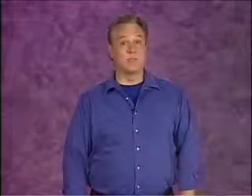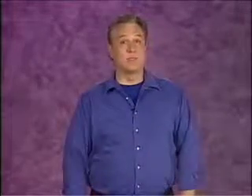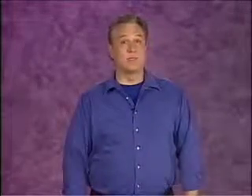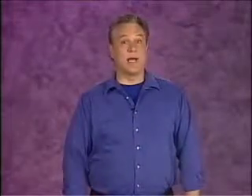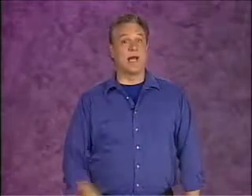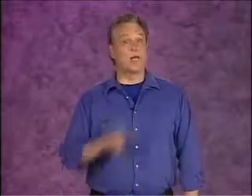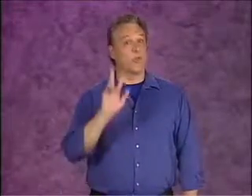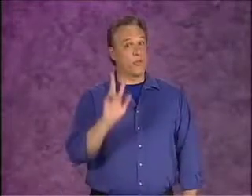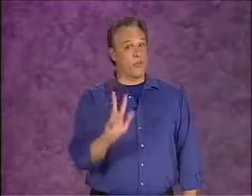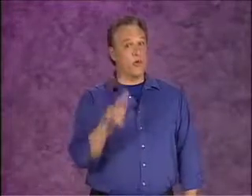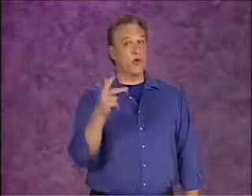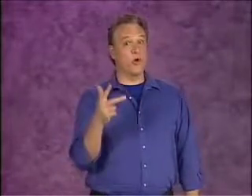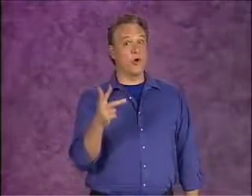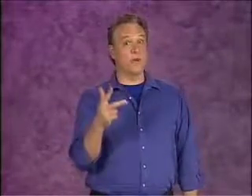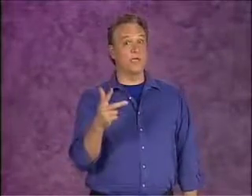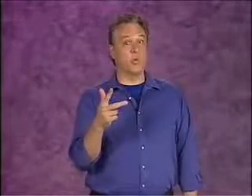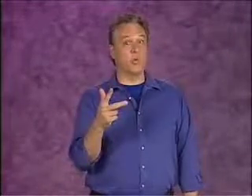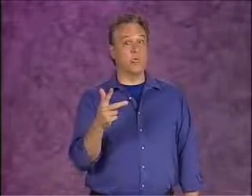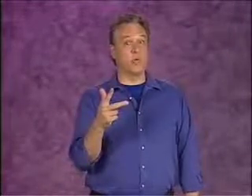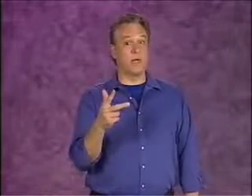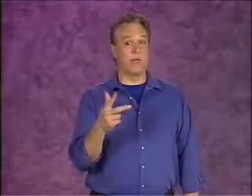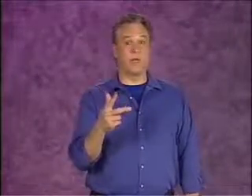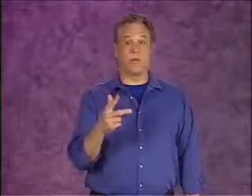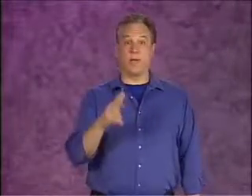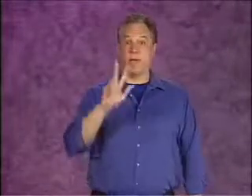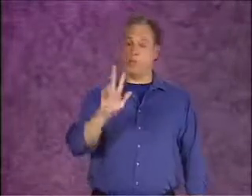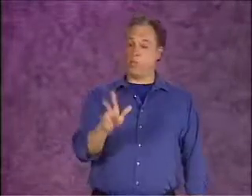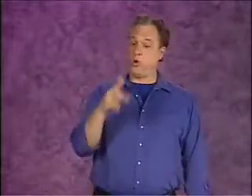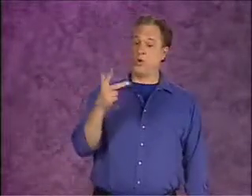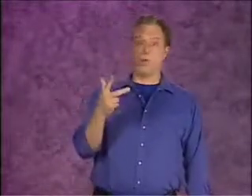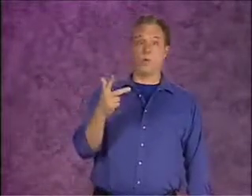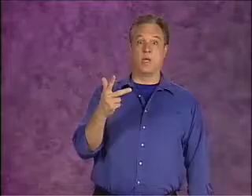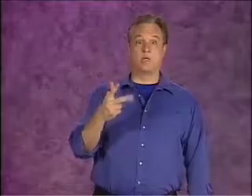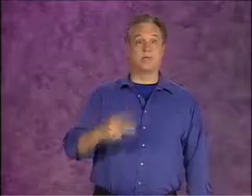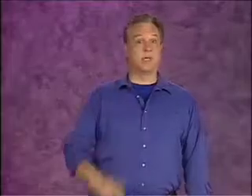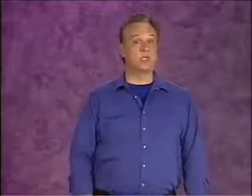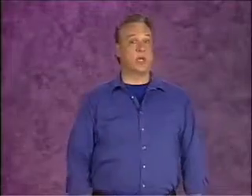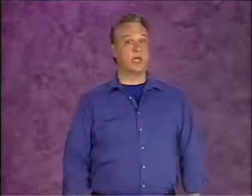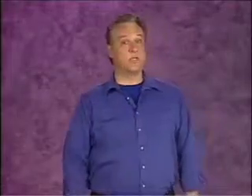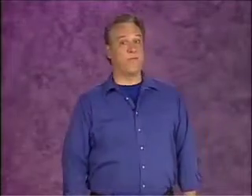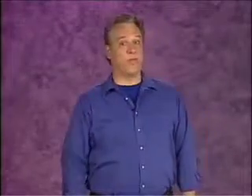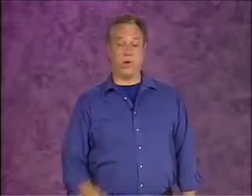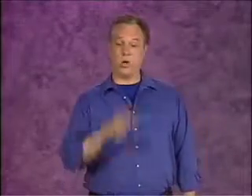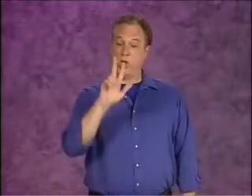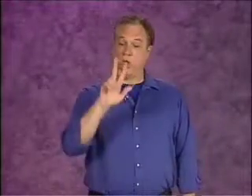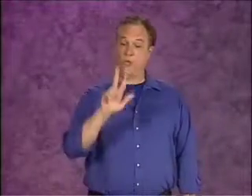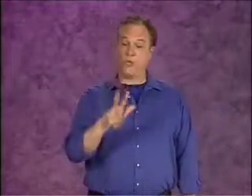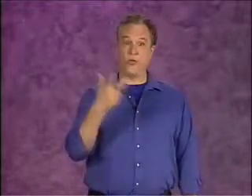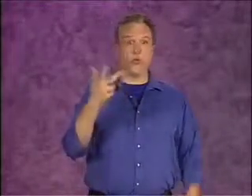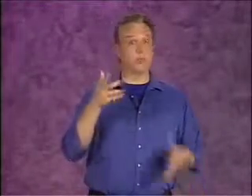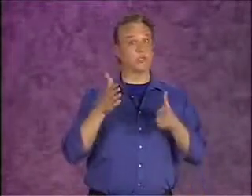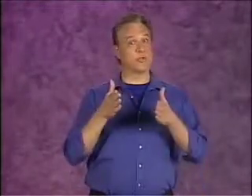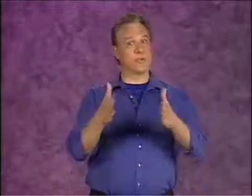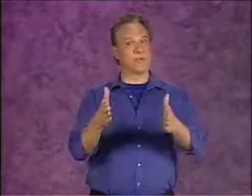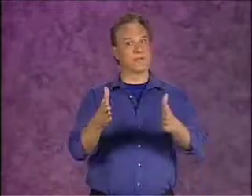you sign third by twisting the number 3 toward you, such as for Third Street.